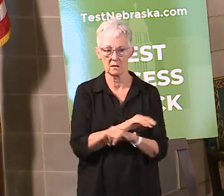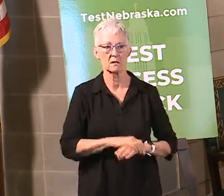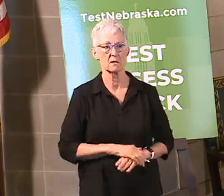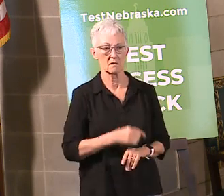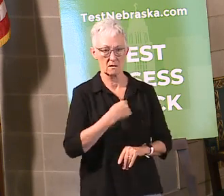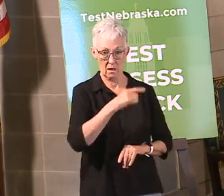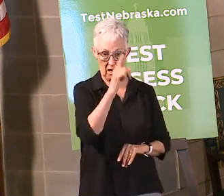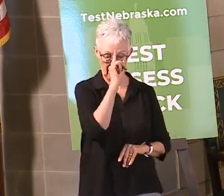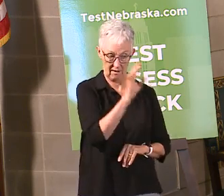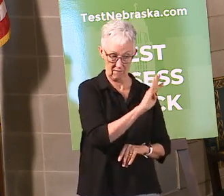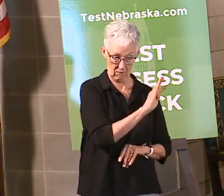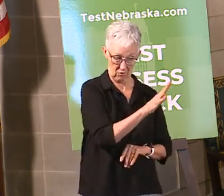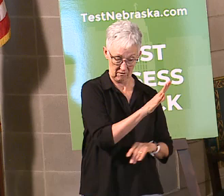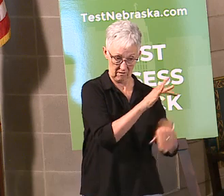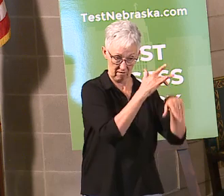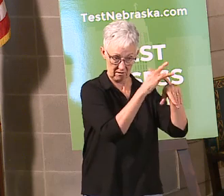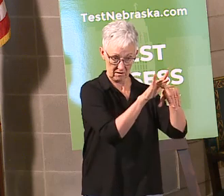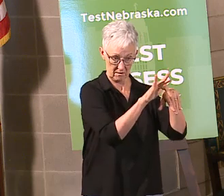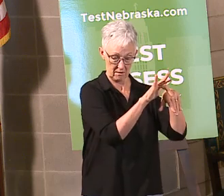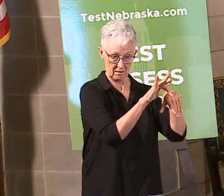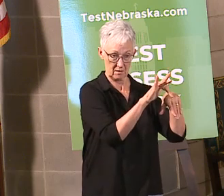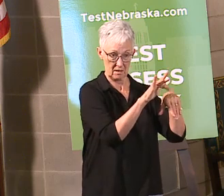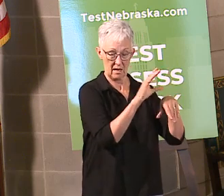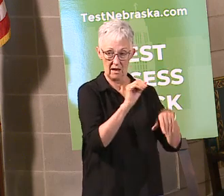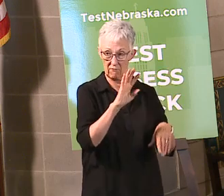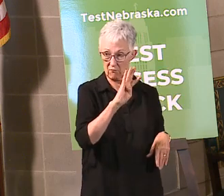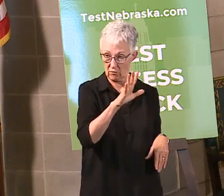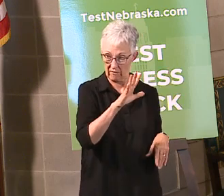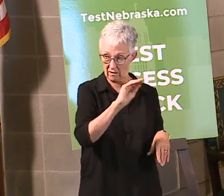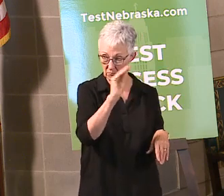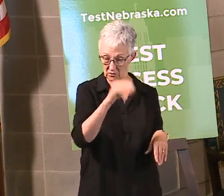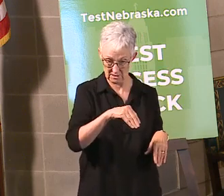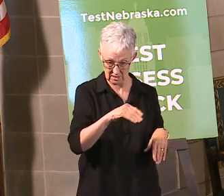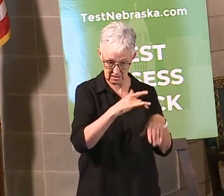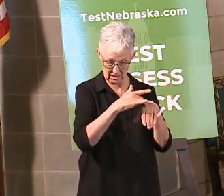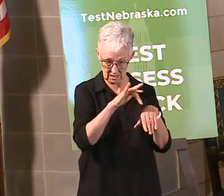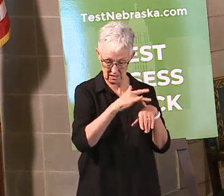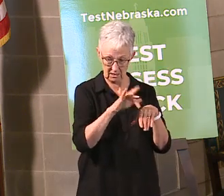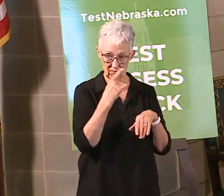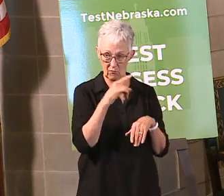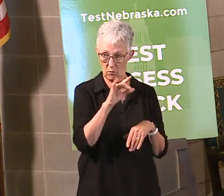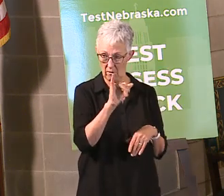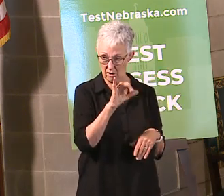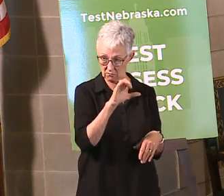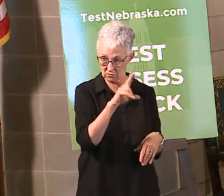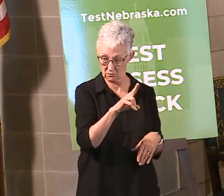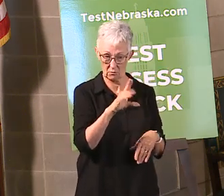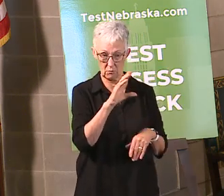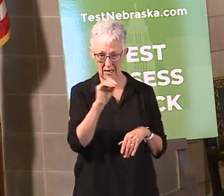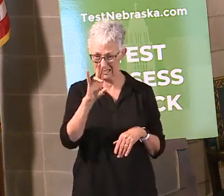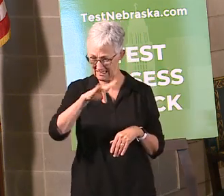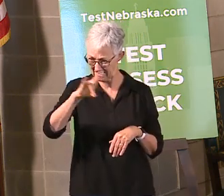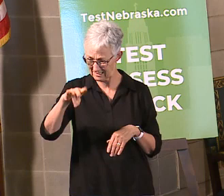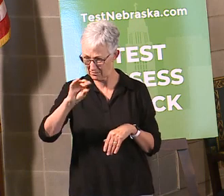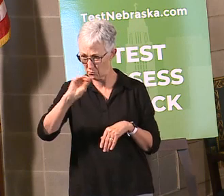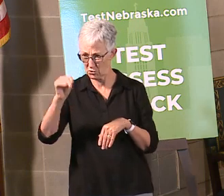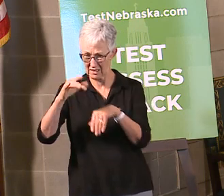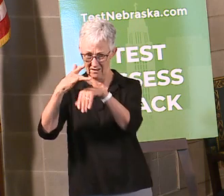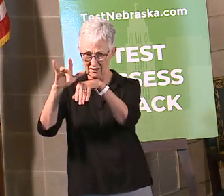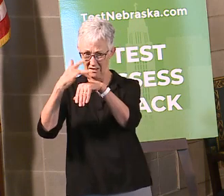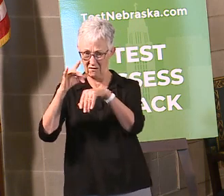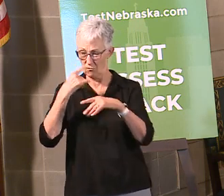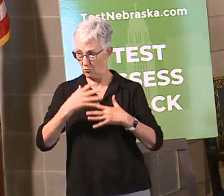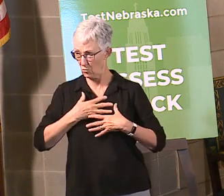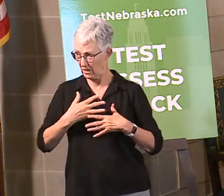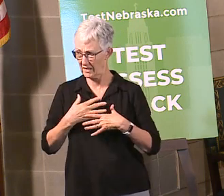for hospital beds, 40% capacity for ICU beds, and 77% capacity for ventilators. Remember, when this was kind of all